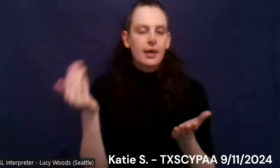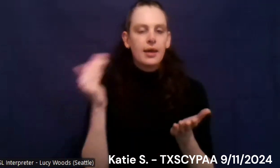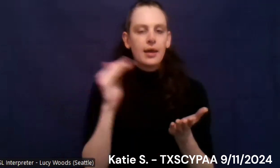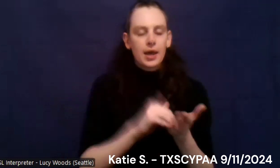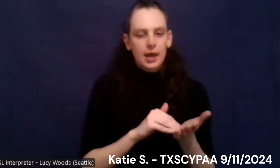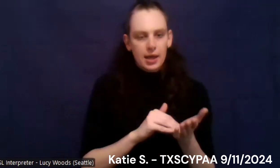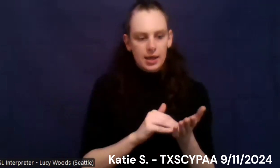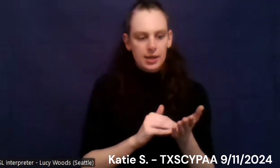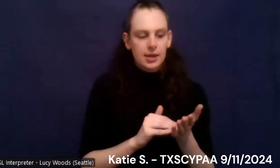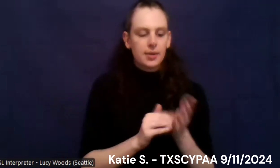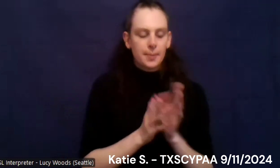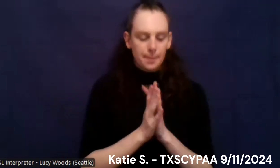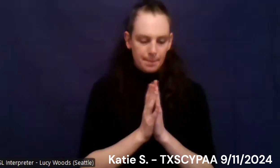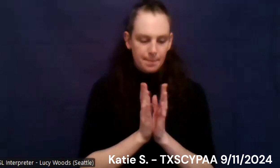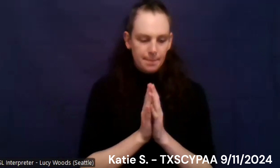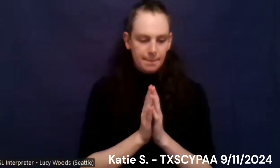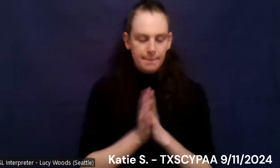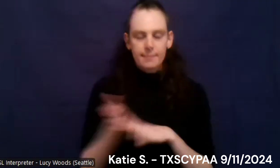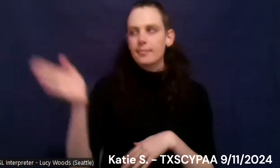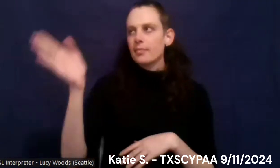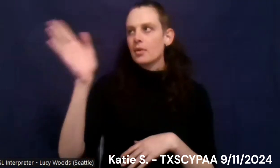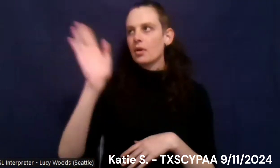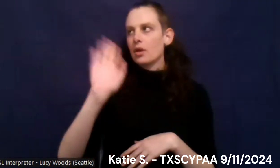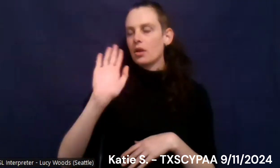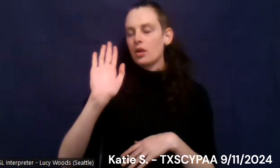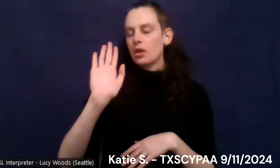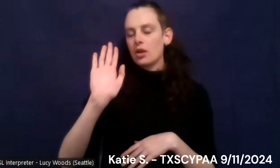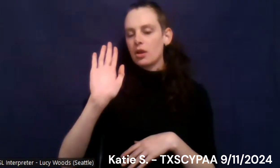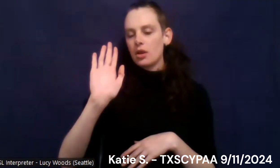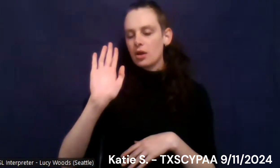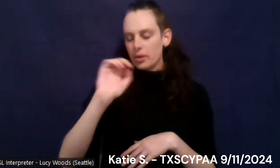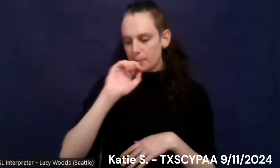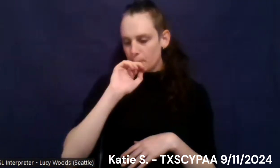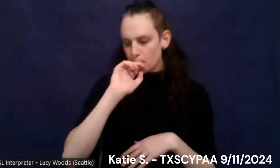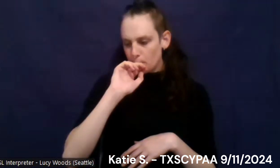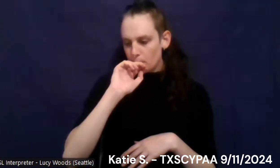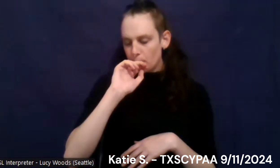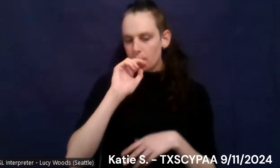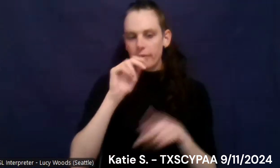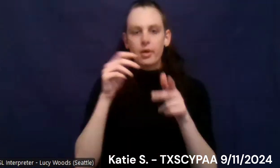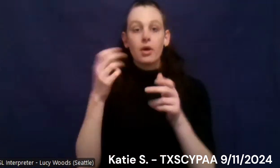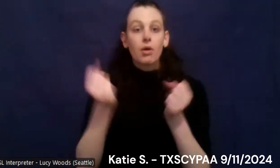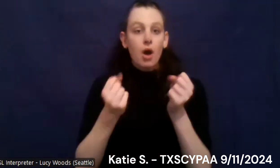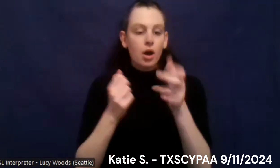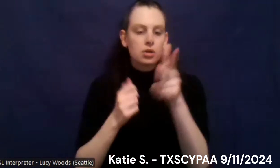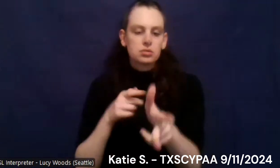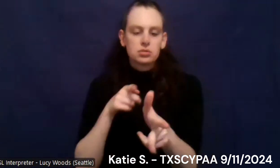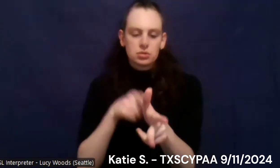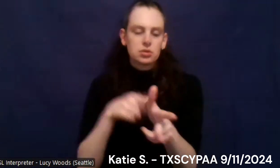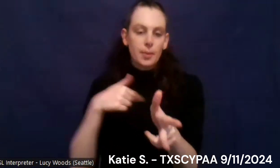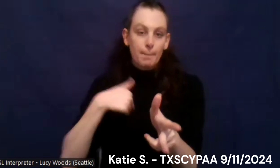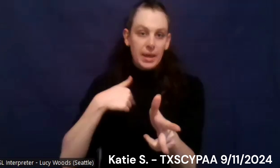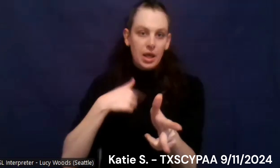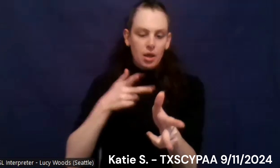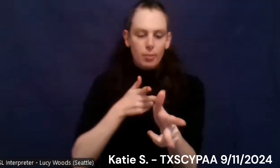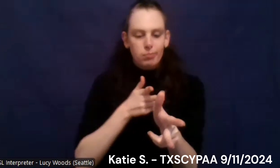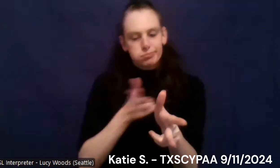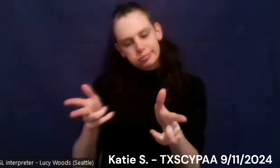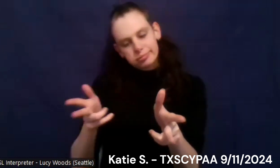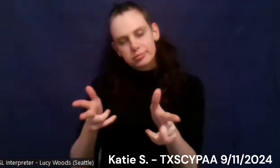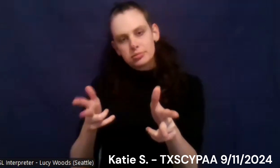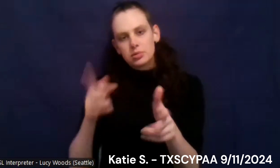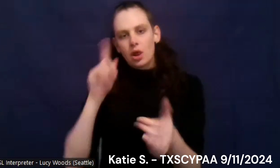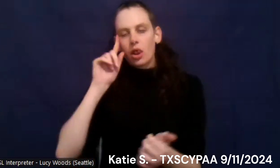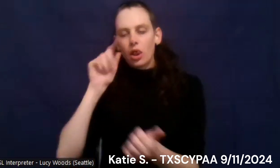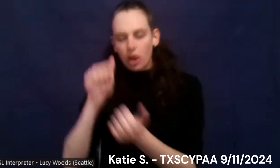behind a car that was on. I hit a curb and I was leaving work, hit a curb, passed out at the wheel. Car